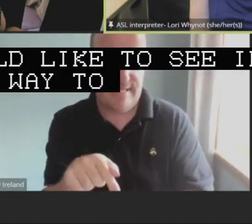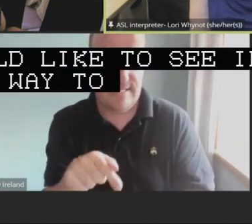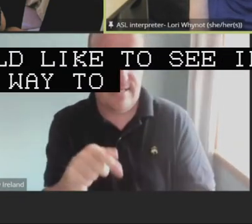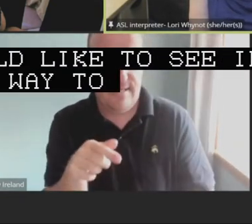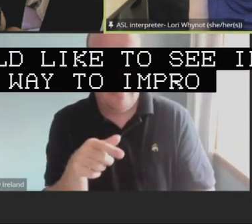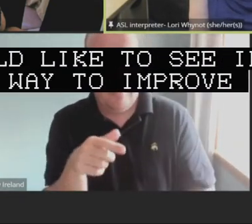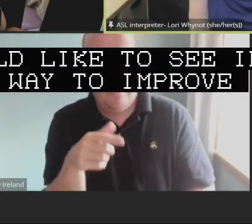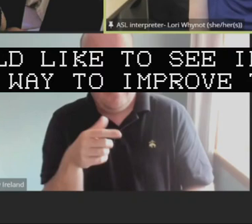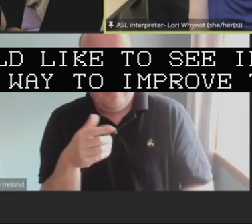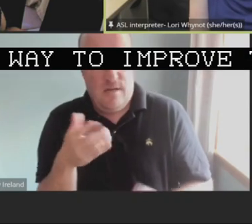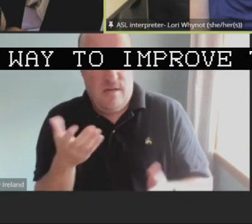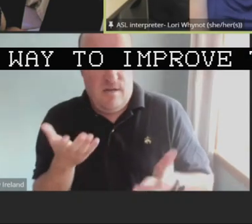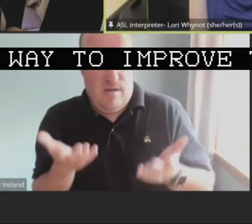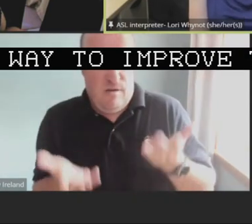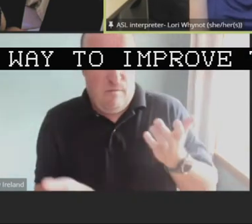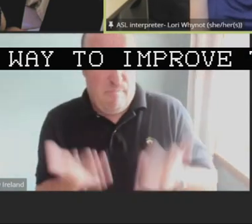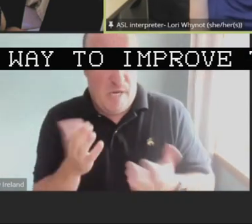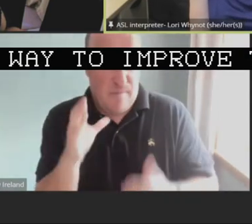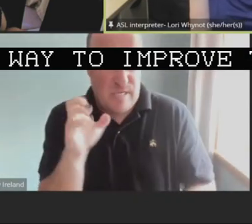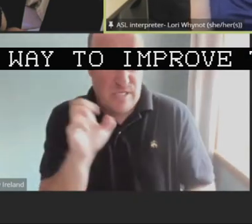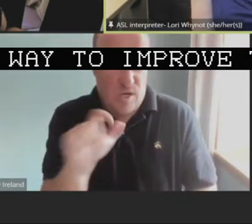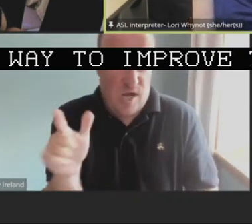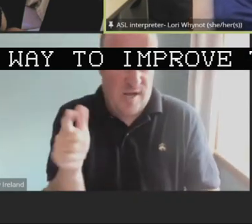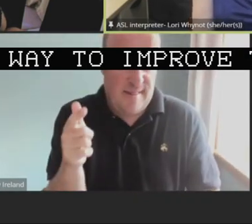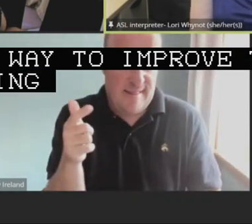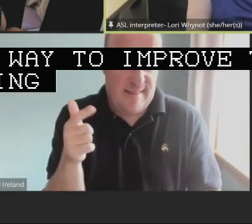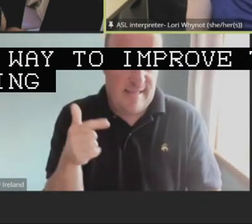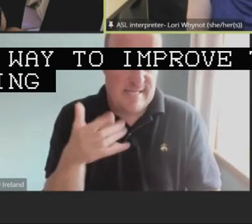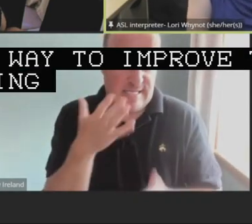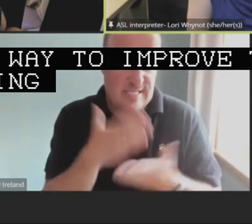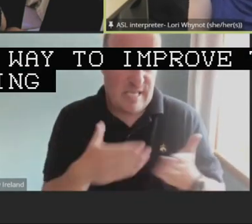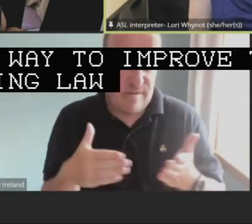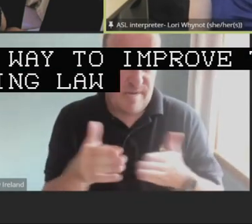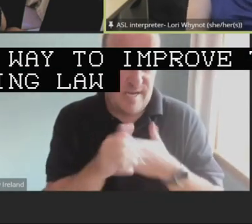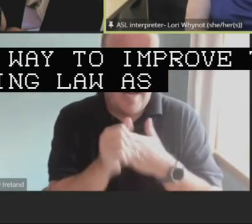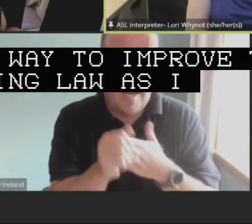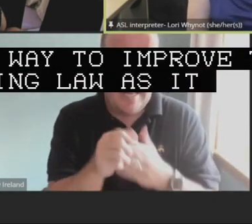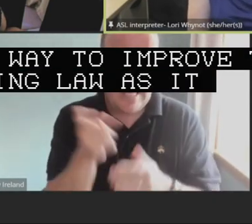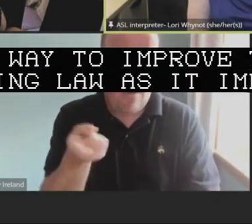law related to this as it impacts our work. So